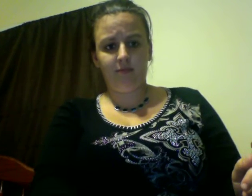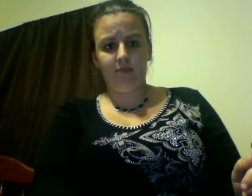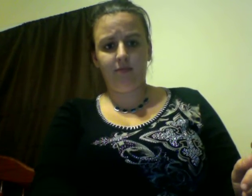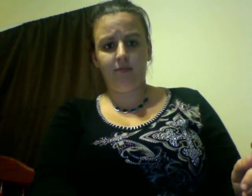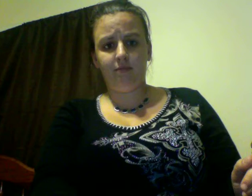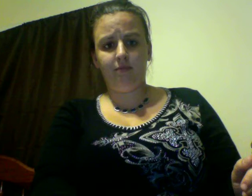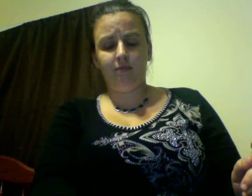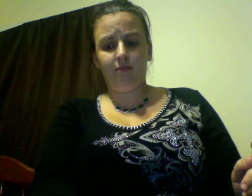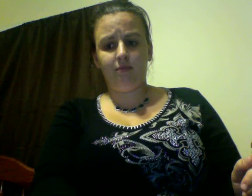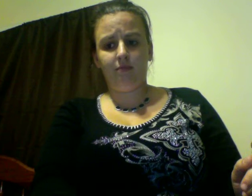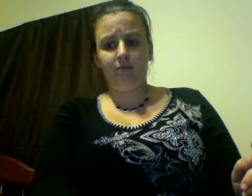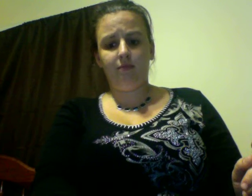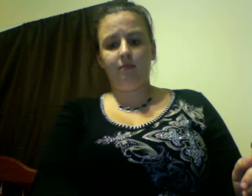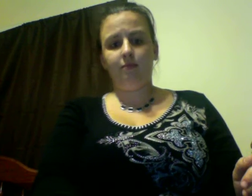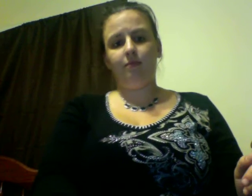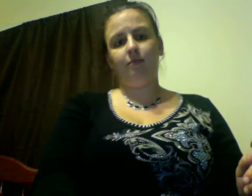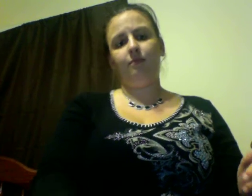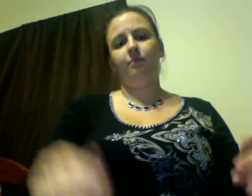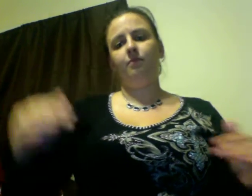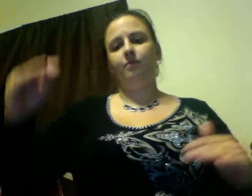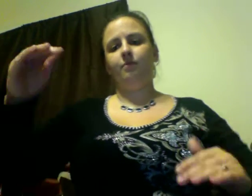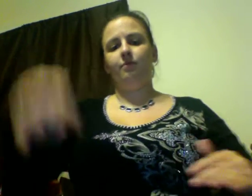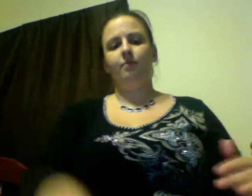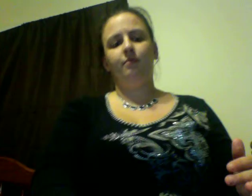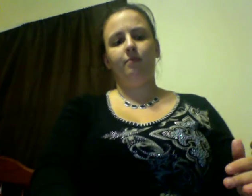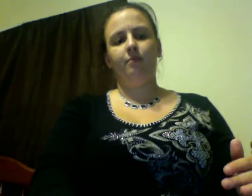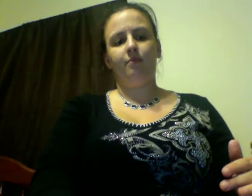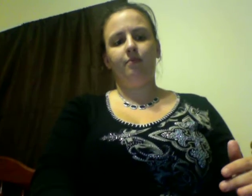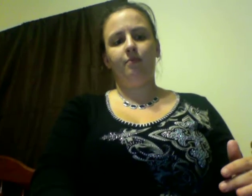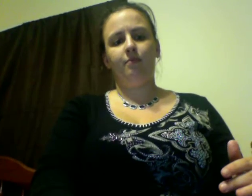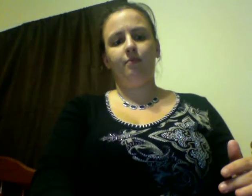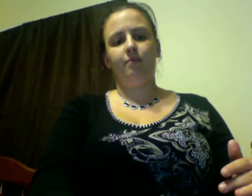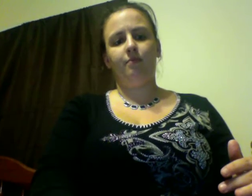And one always came at the cost of the other.